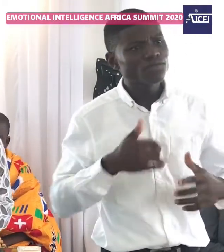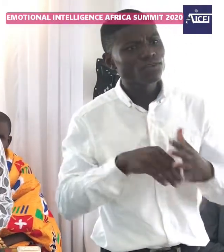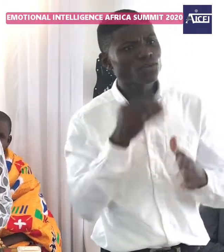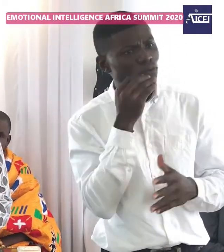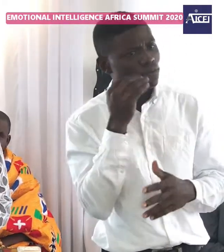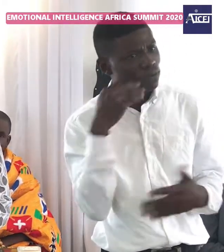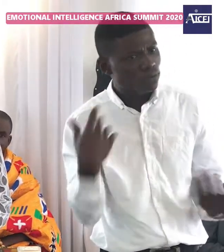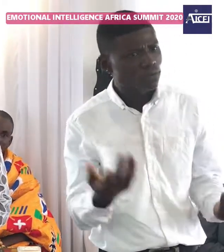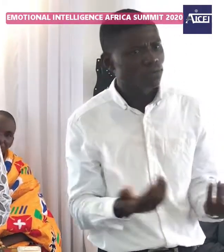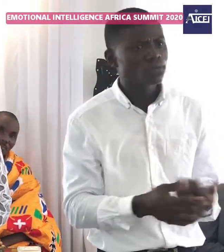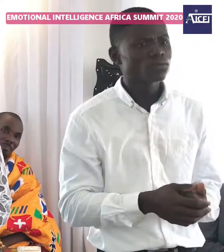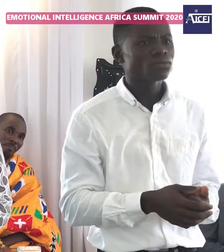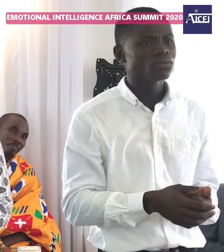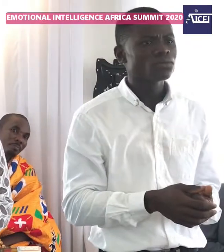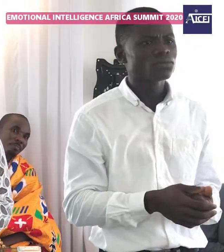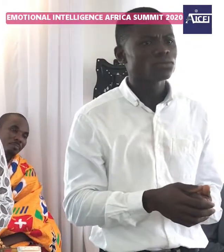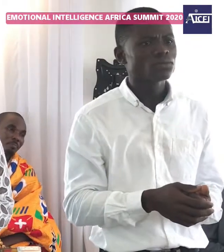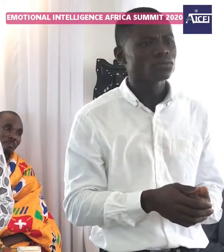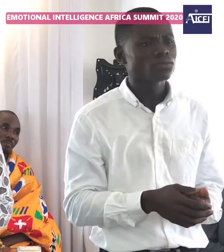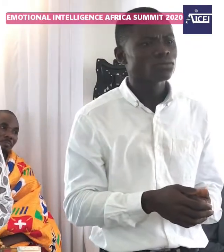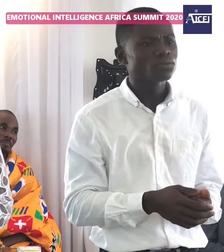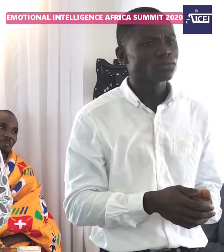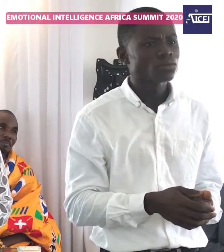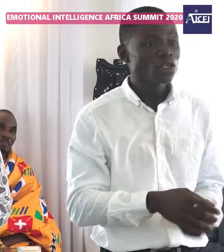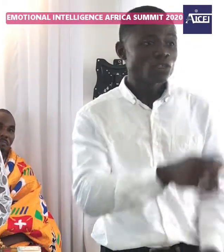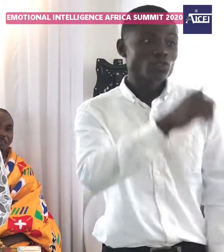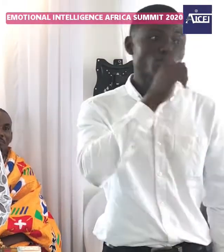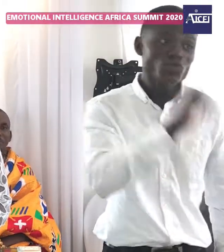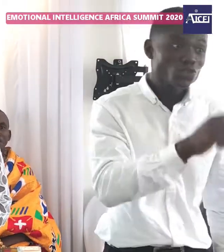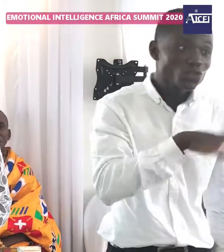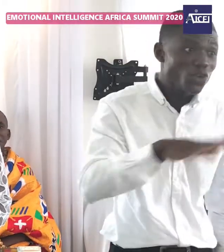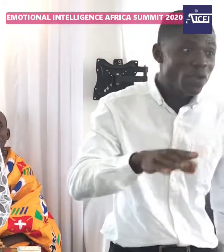I also want to say that children are silent observers.